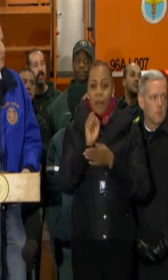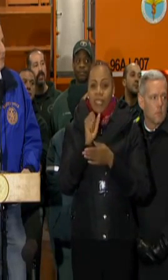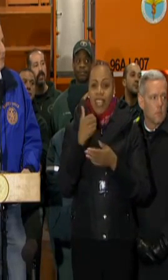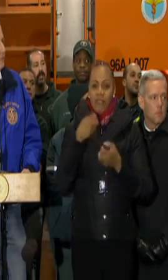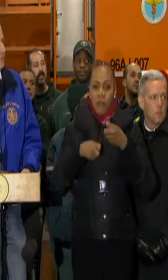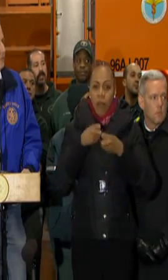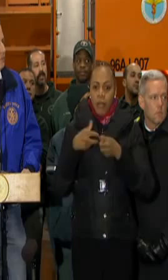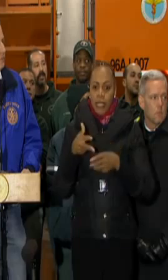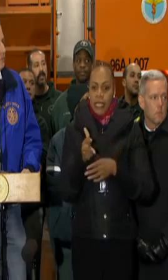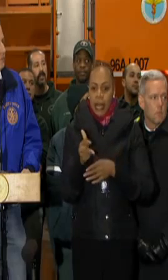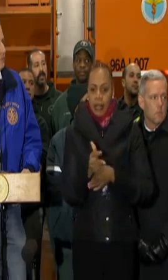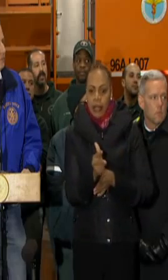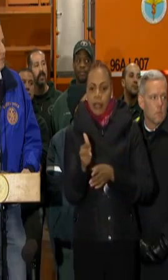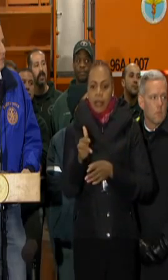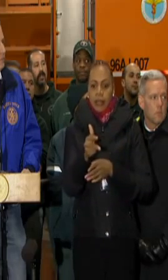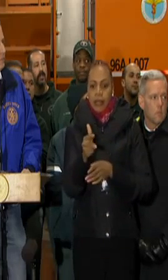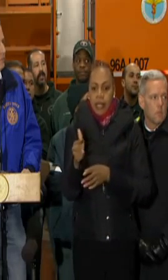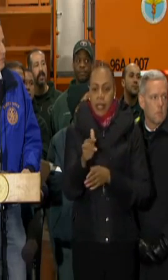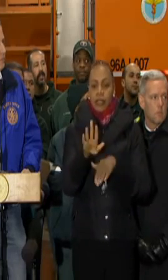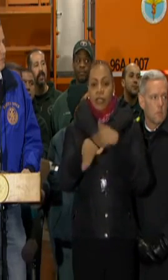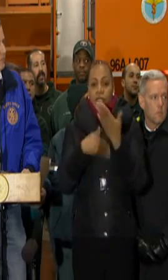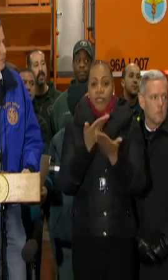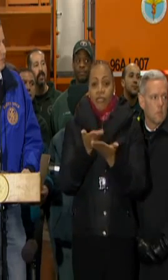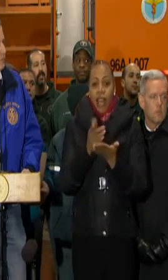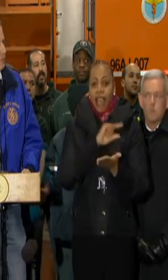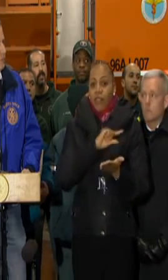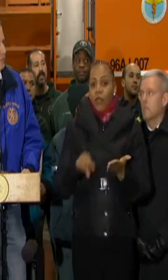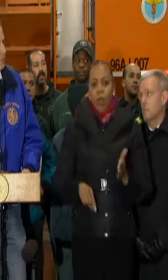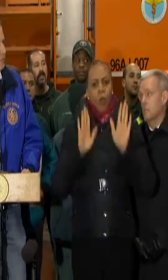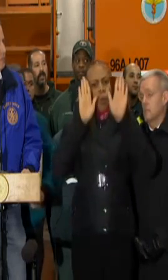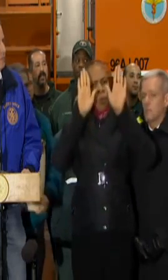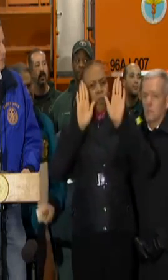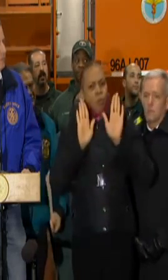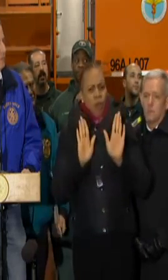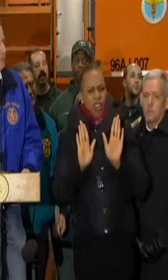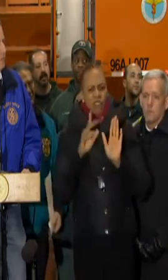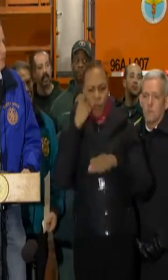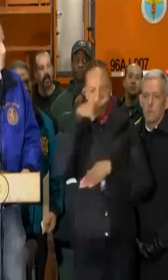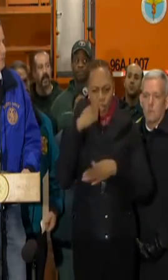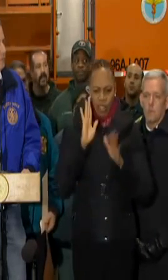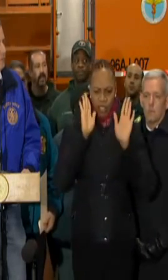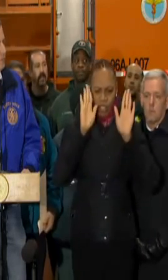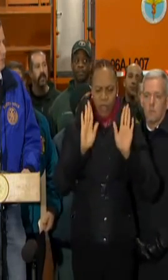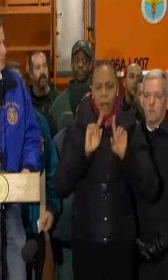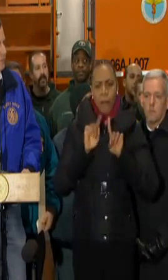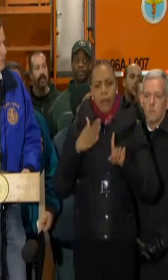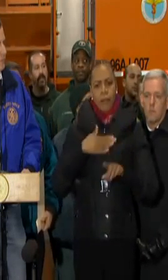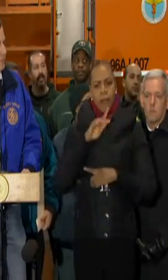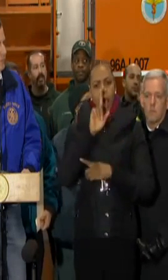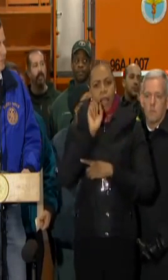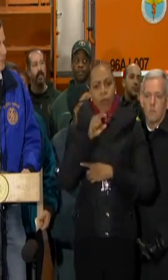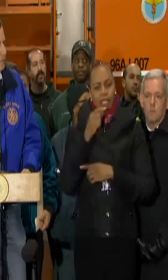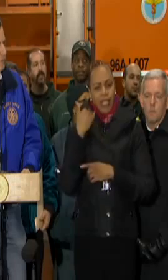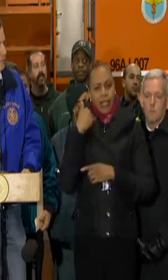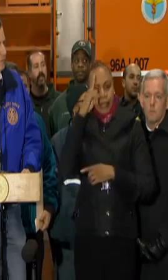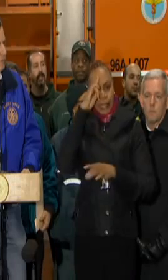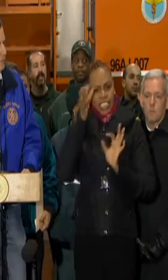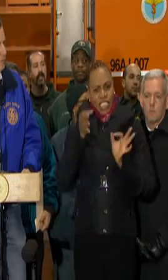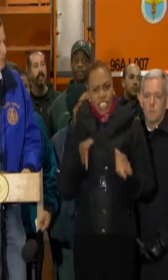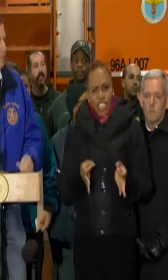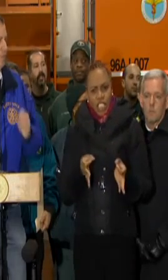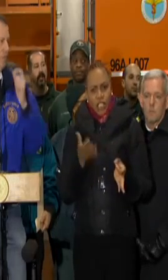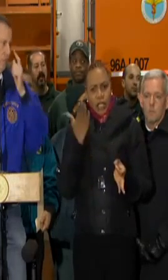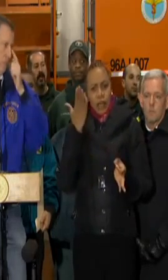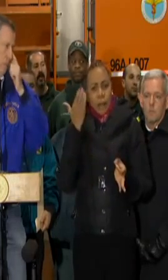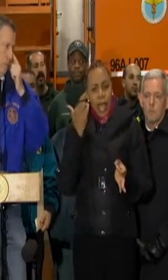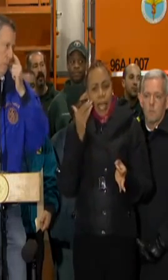sliding back down. When we got to Queens, great. I mean, it looked great here in the streets. So my question is, was there a decision, because of in the